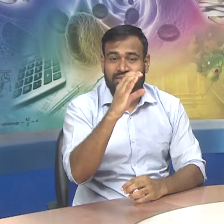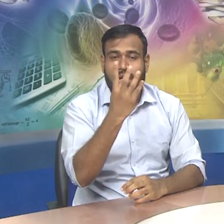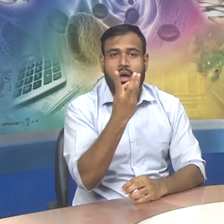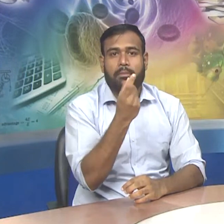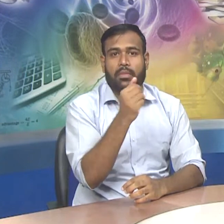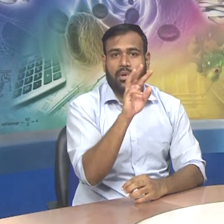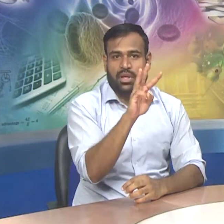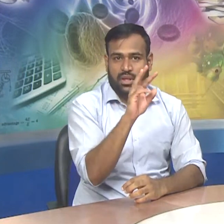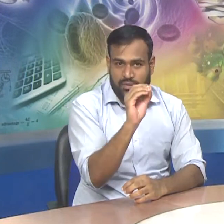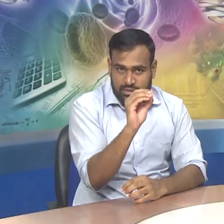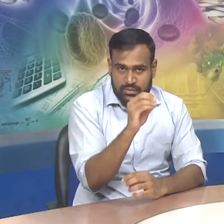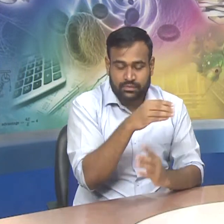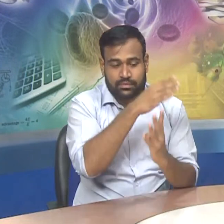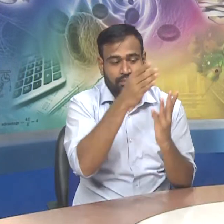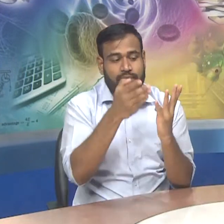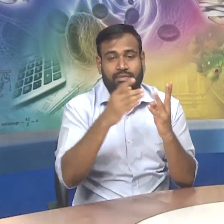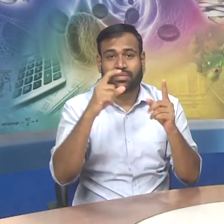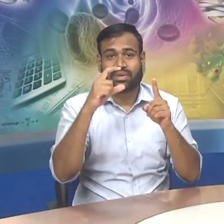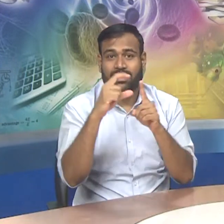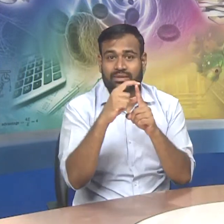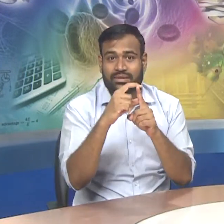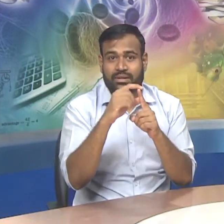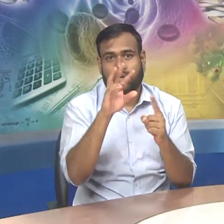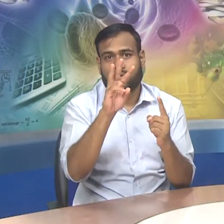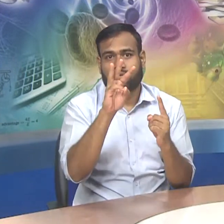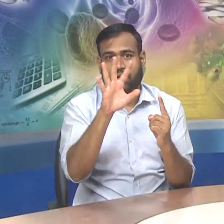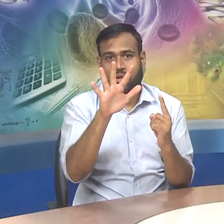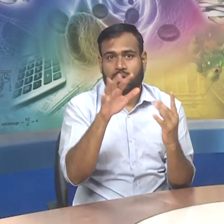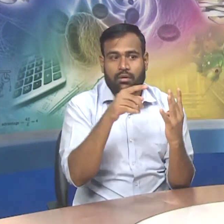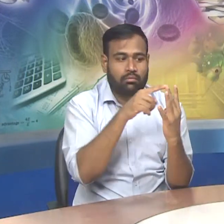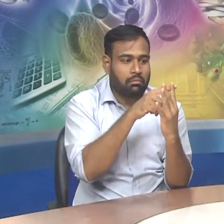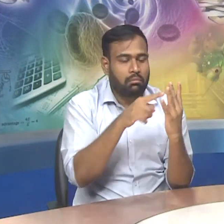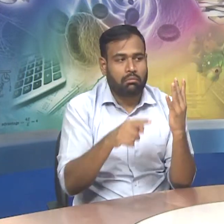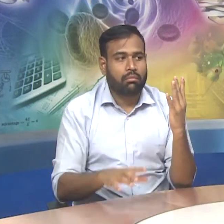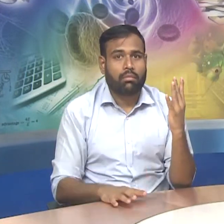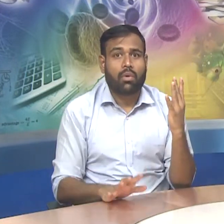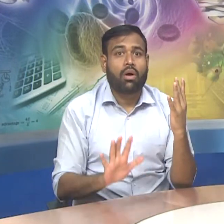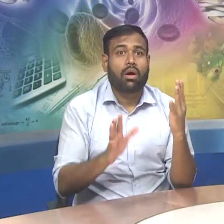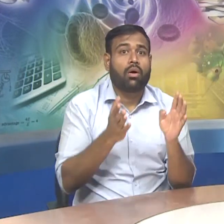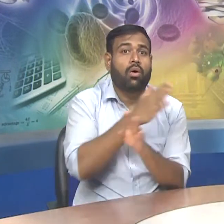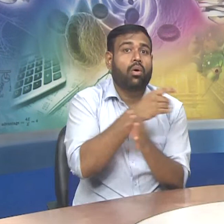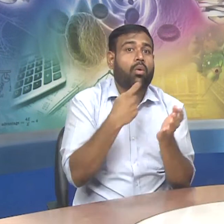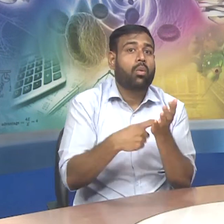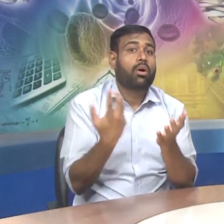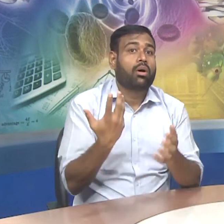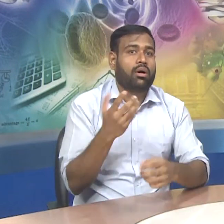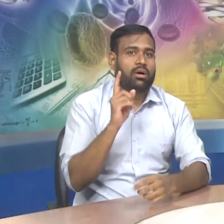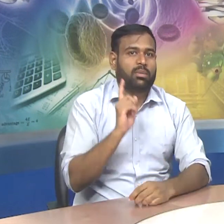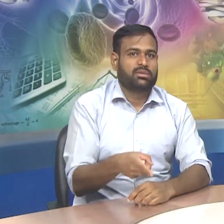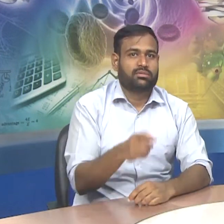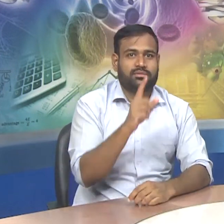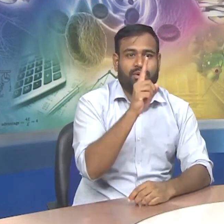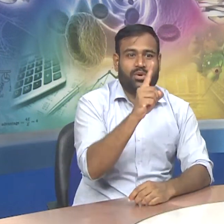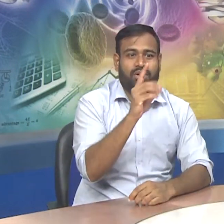for candidate C we have 30 votes, and for candidate D we have 35 votes. Now according to the